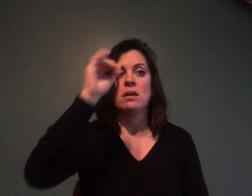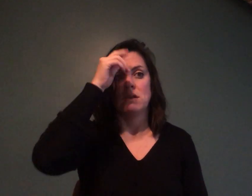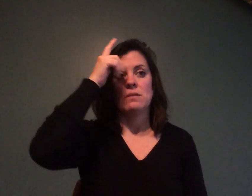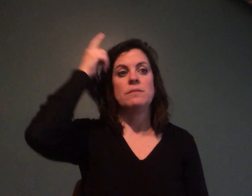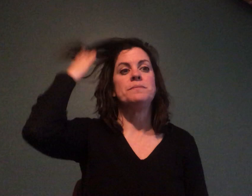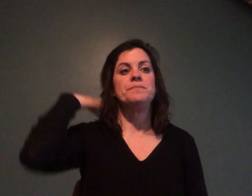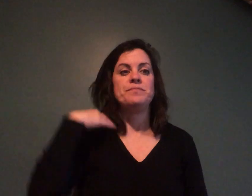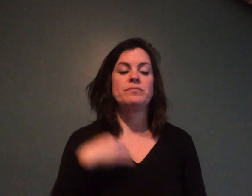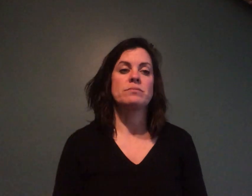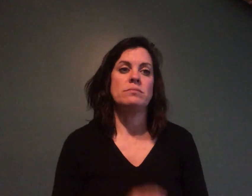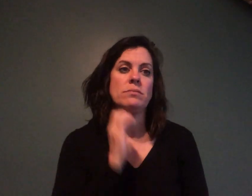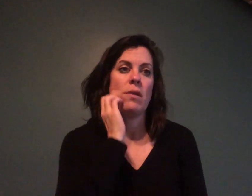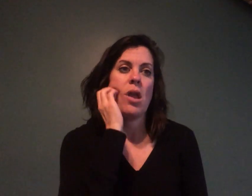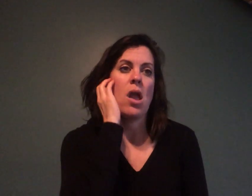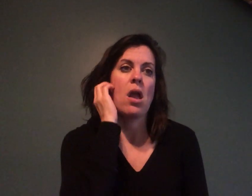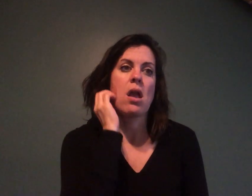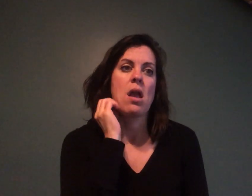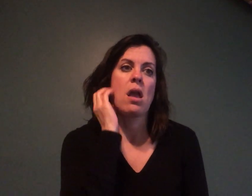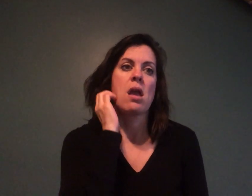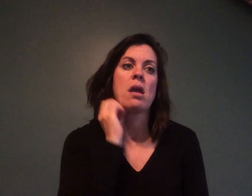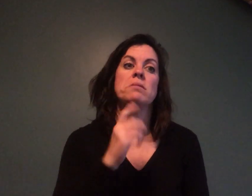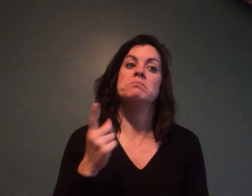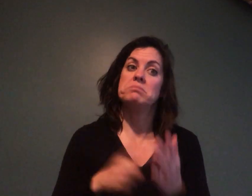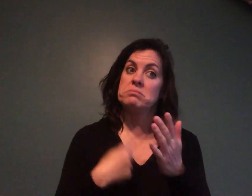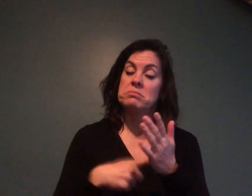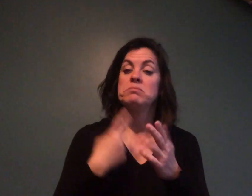So that's the way that goes.